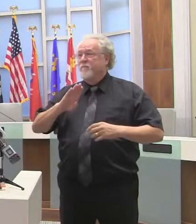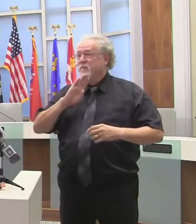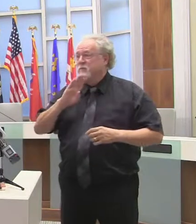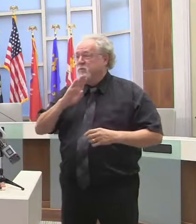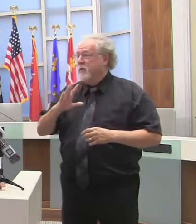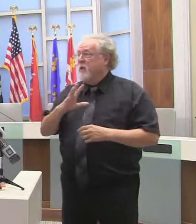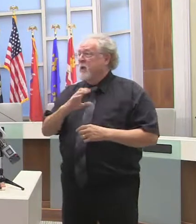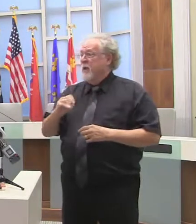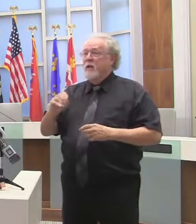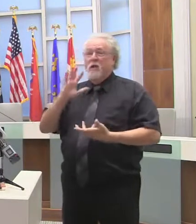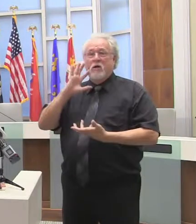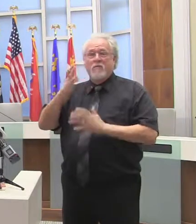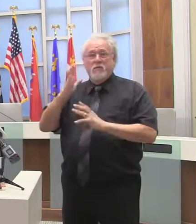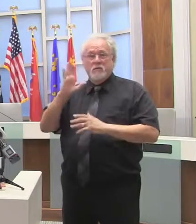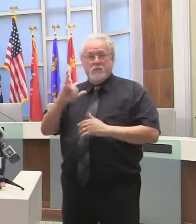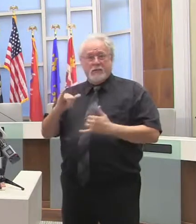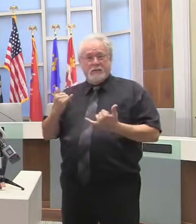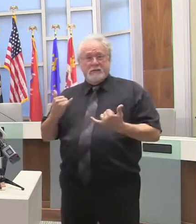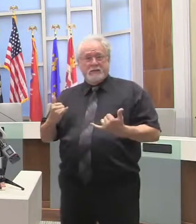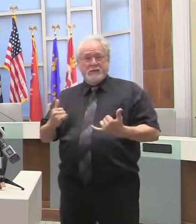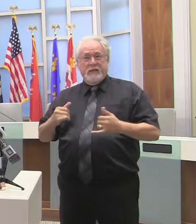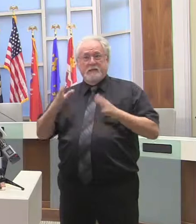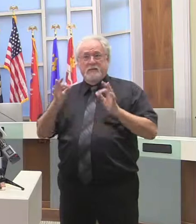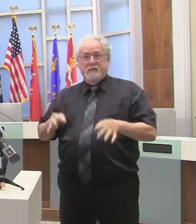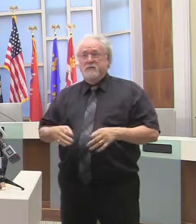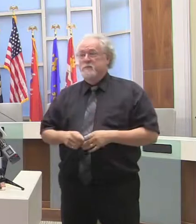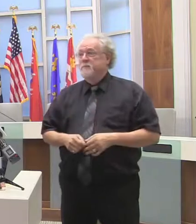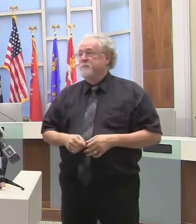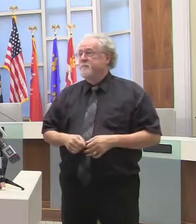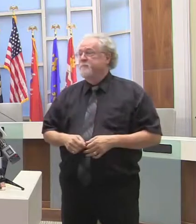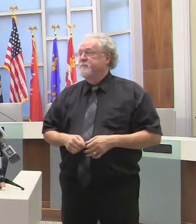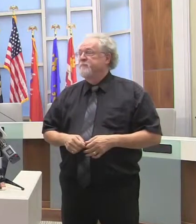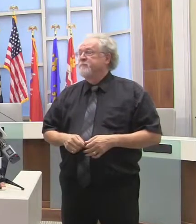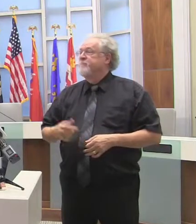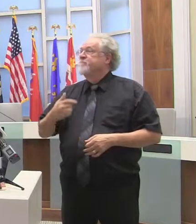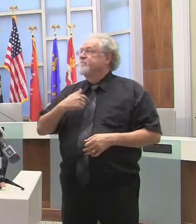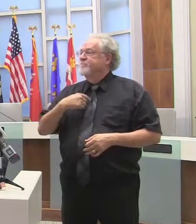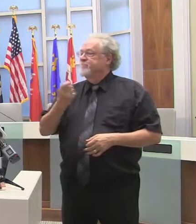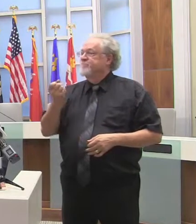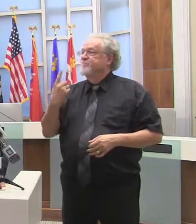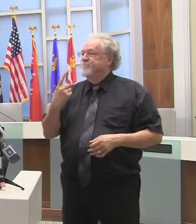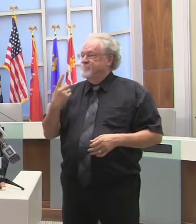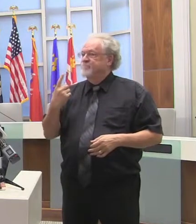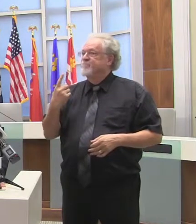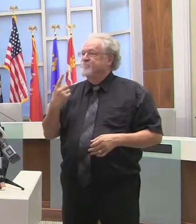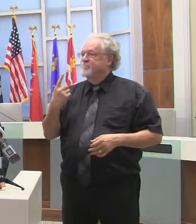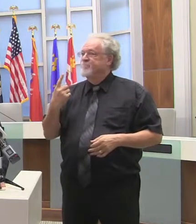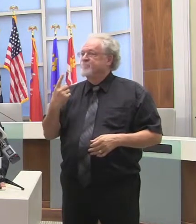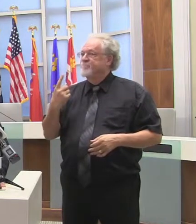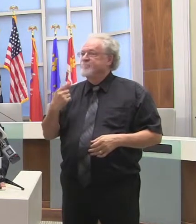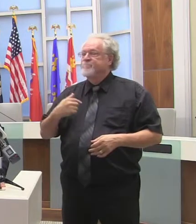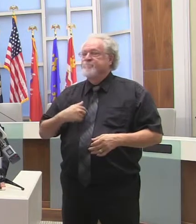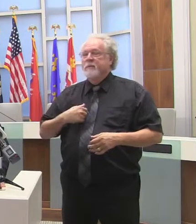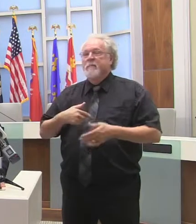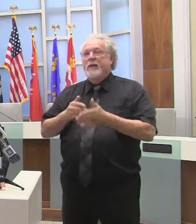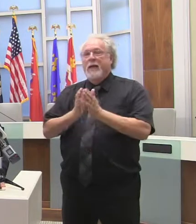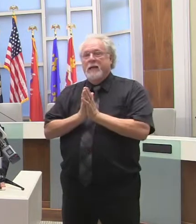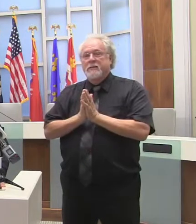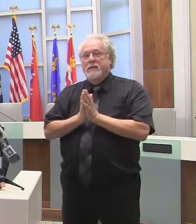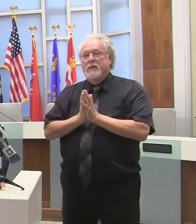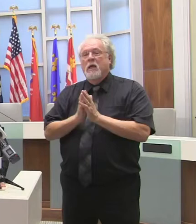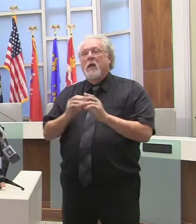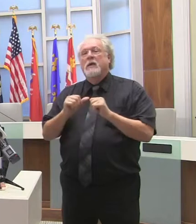frustrated, and confused by today's decision. I understand, and I'm asking that